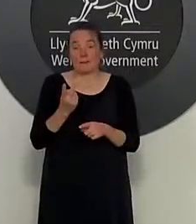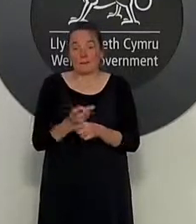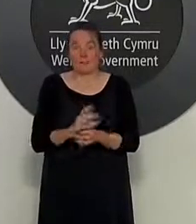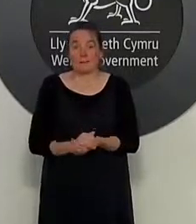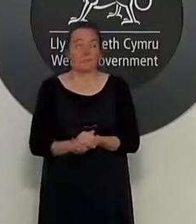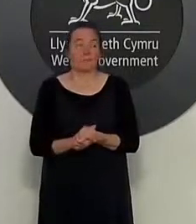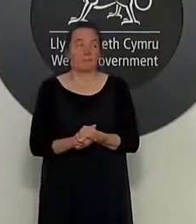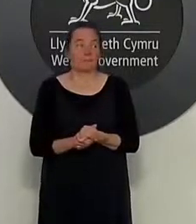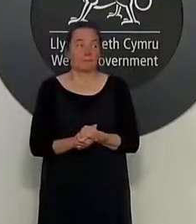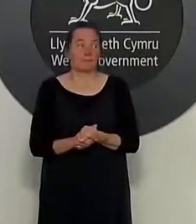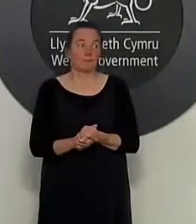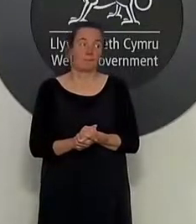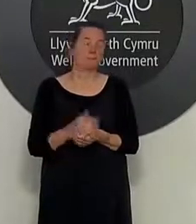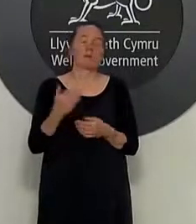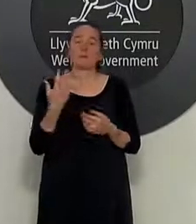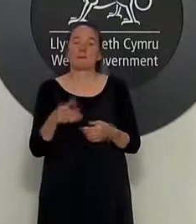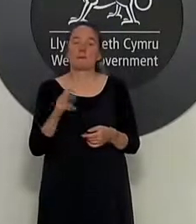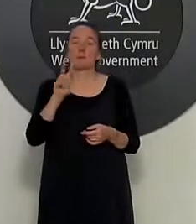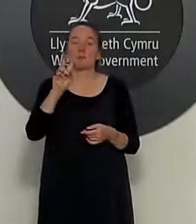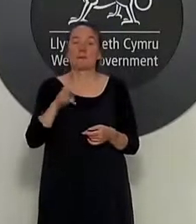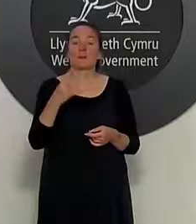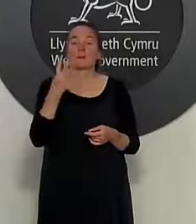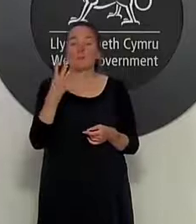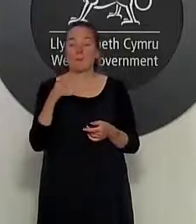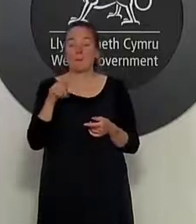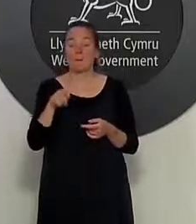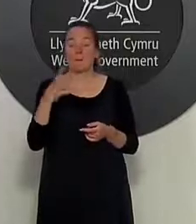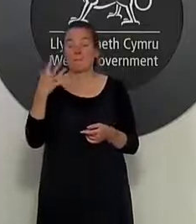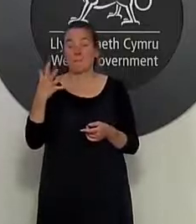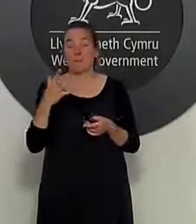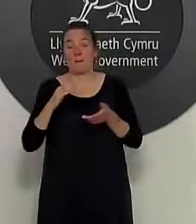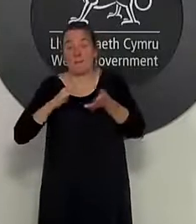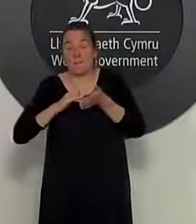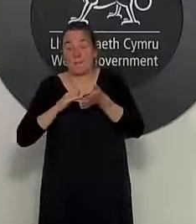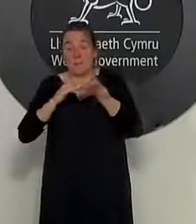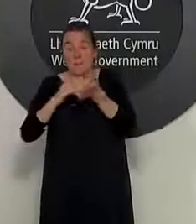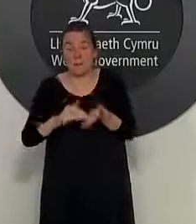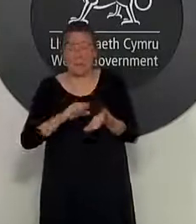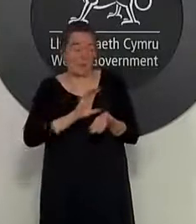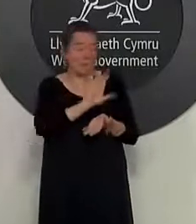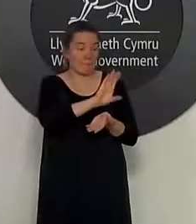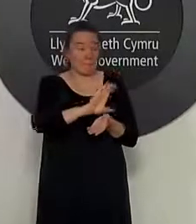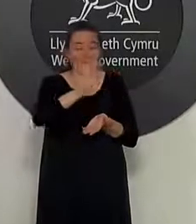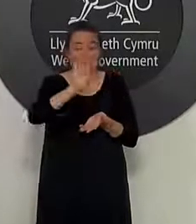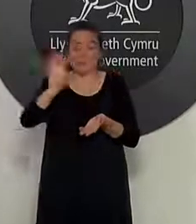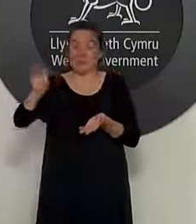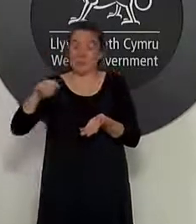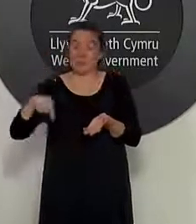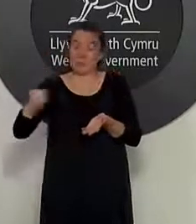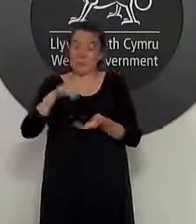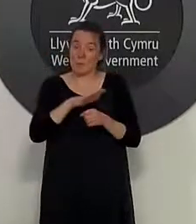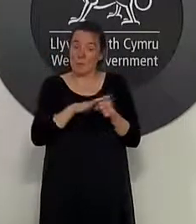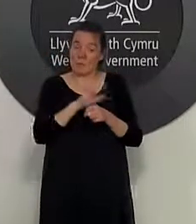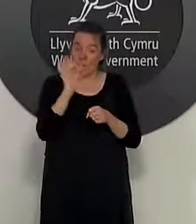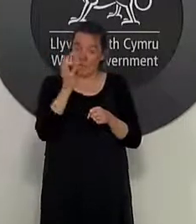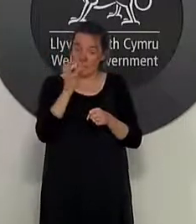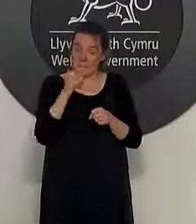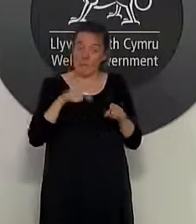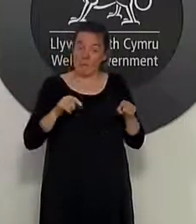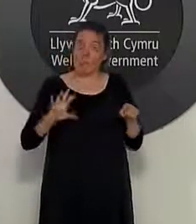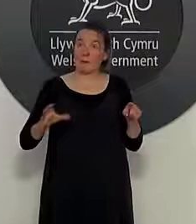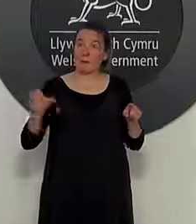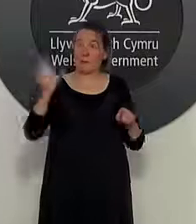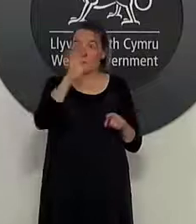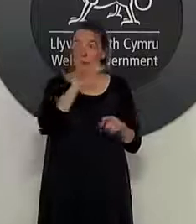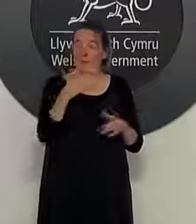provided £24.5 million to those local authorities in the areas where the housing pressures we've just described